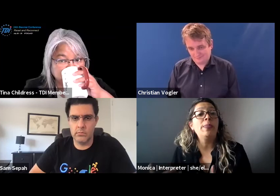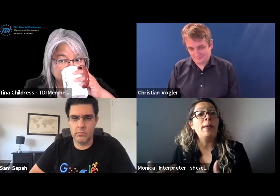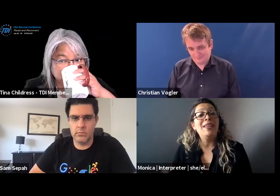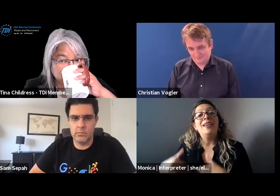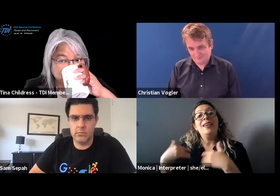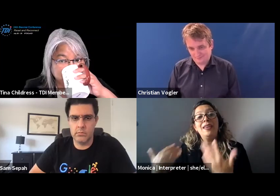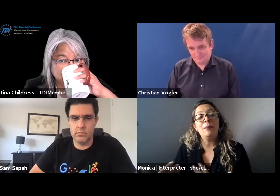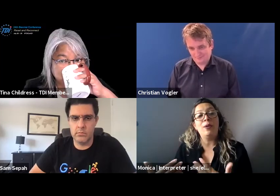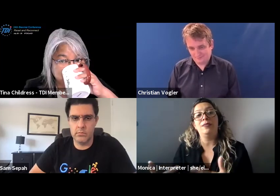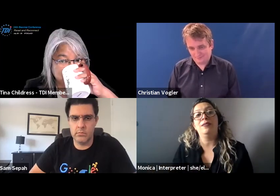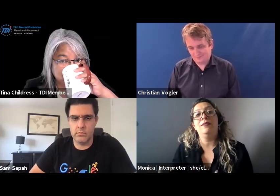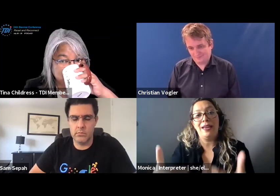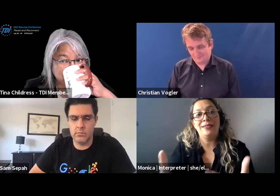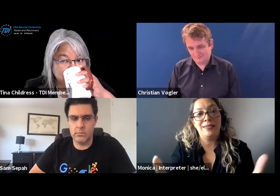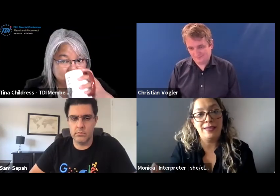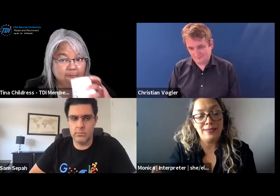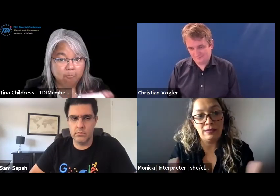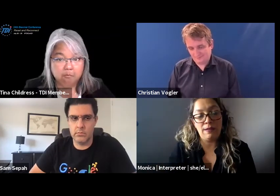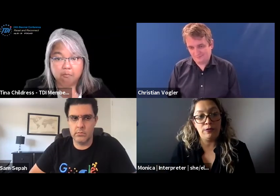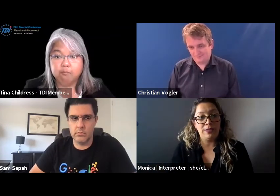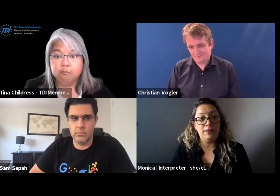them in the process of accessing this teleconferencing video.